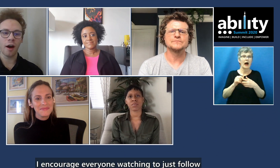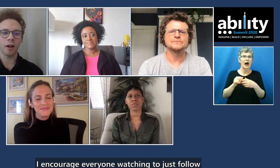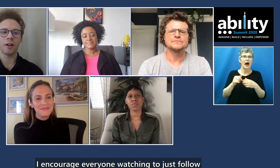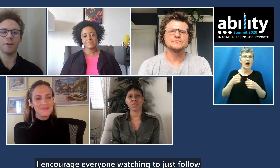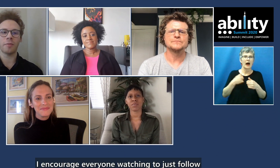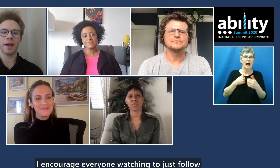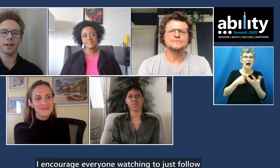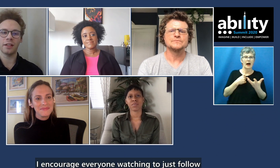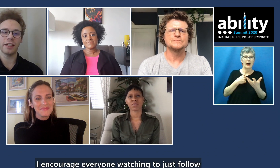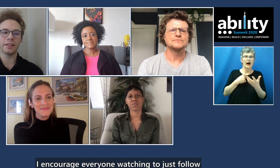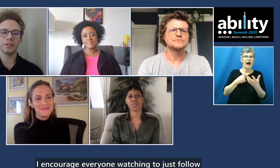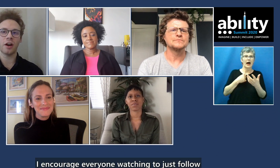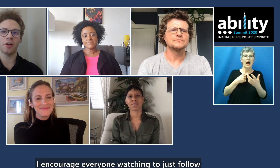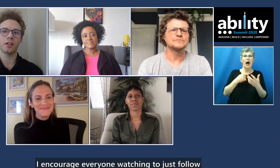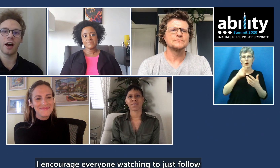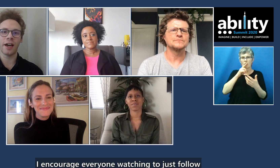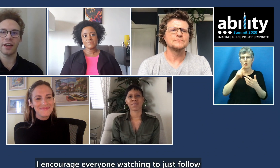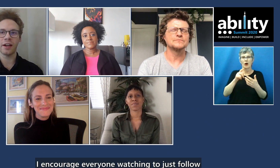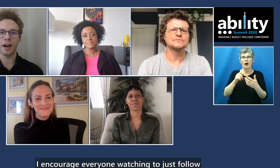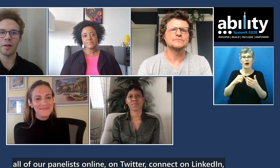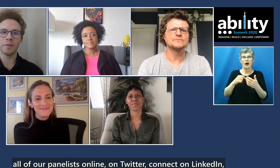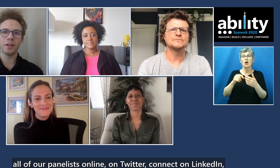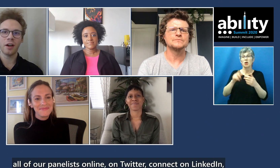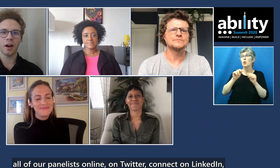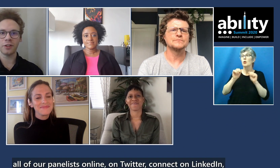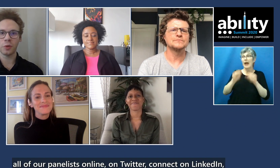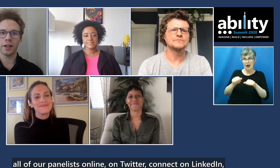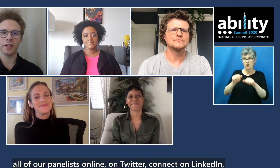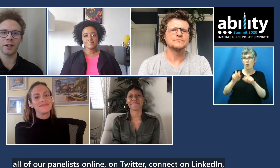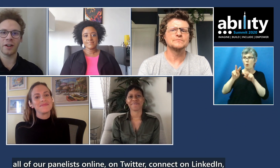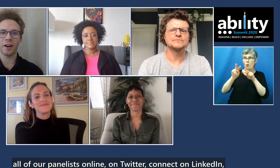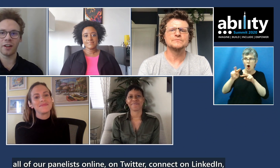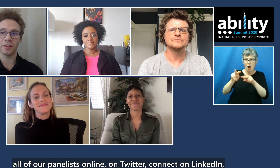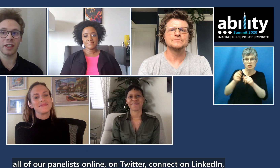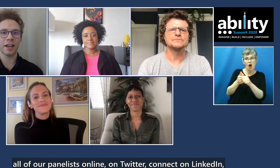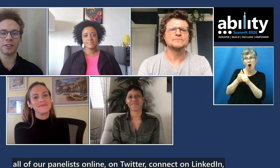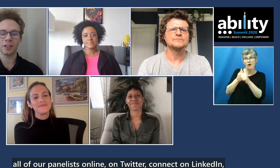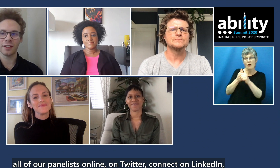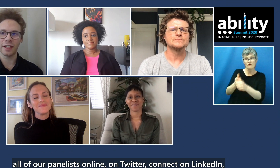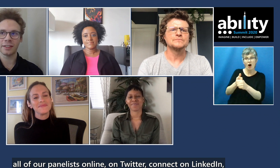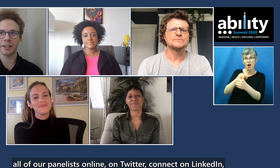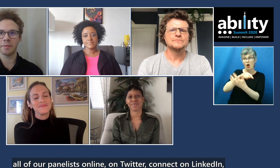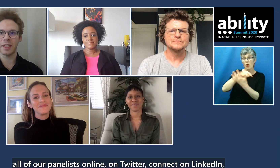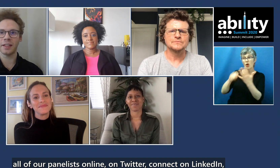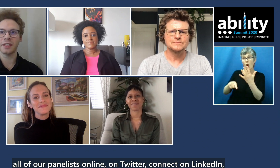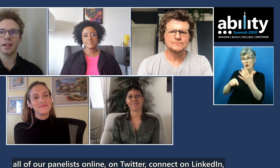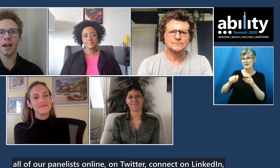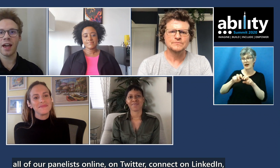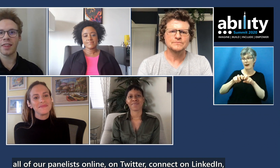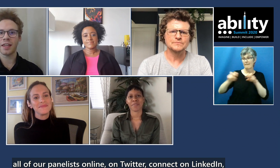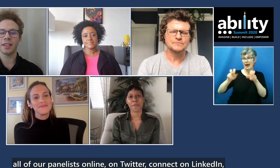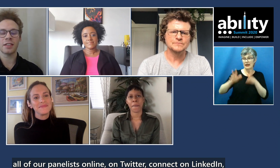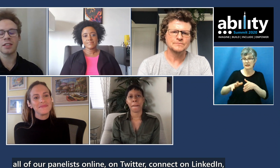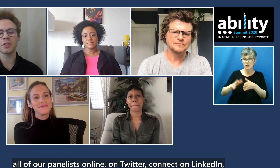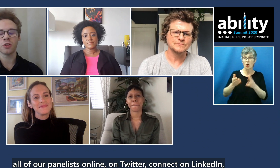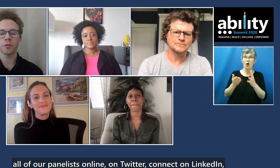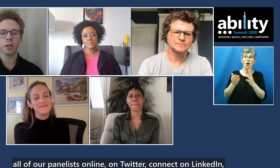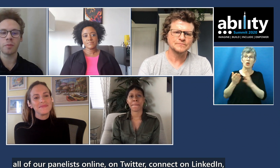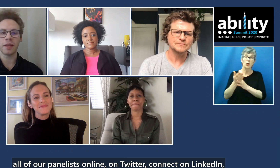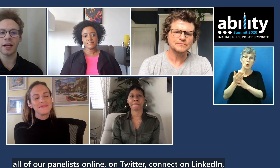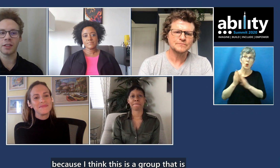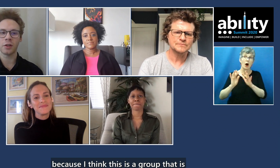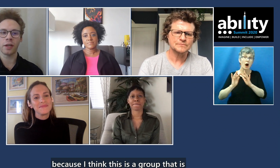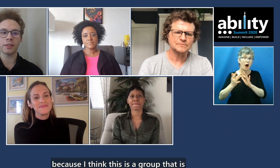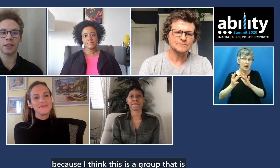follow all of our panelists online, on Twitter, connect on LinkedIn, because I think this is